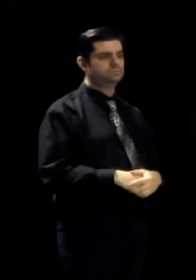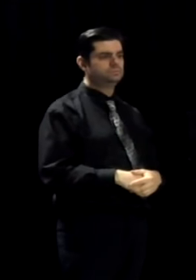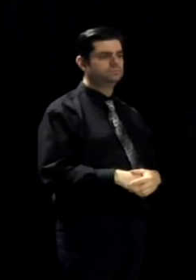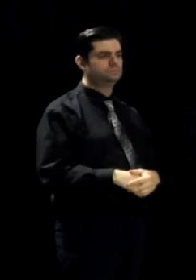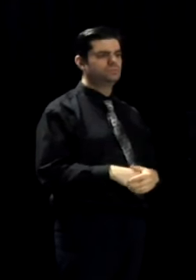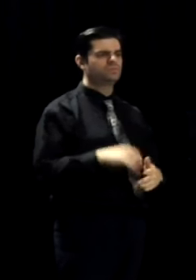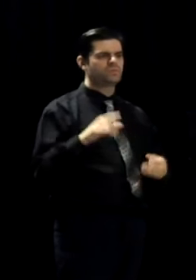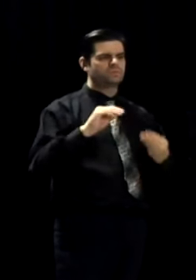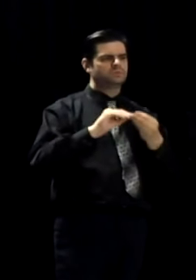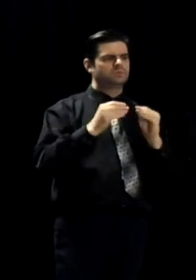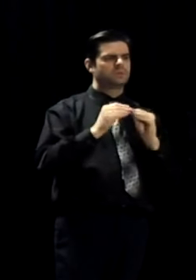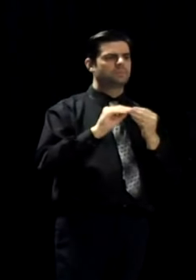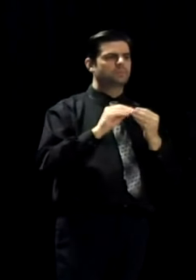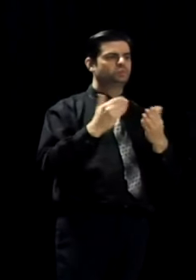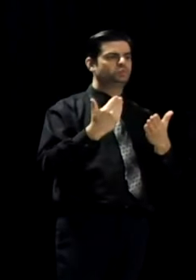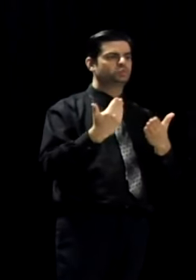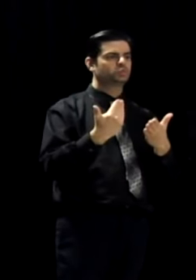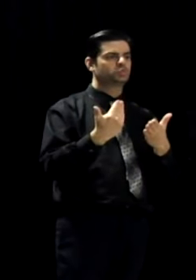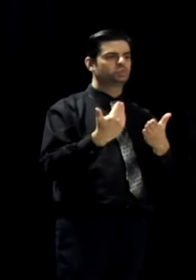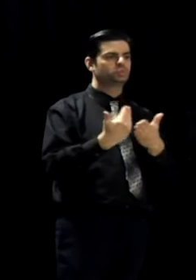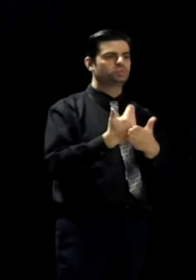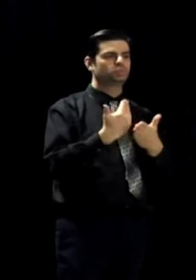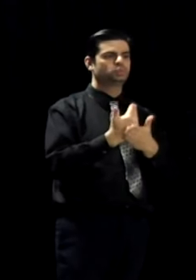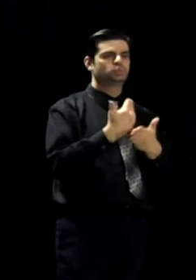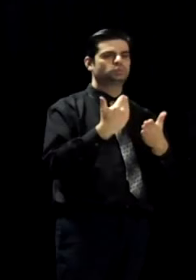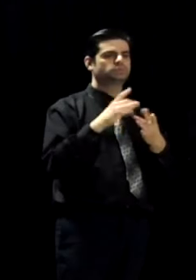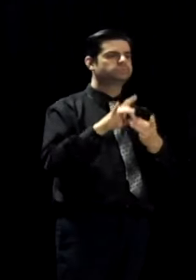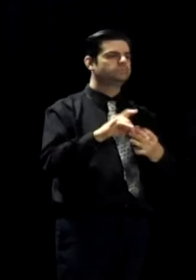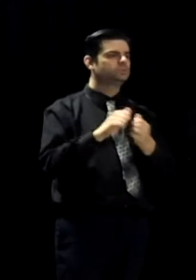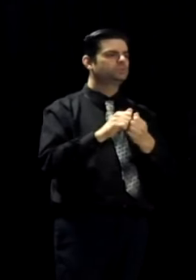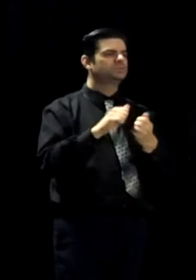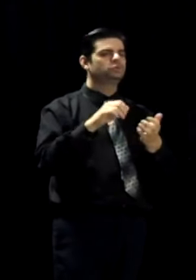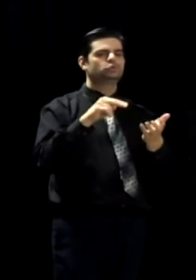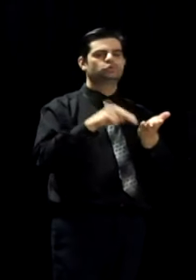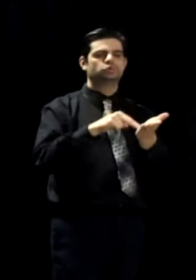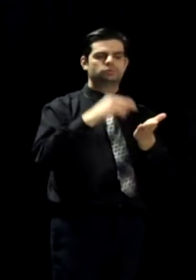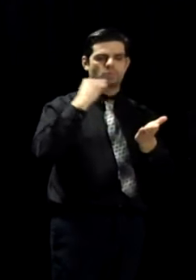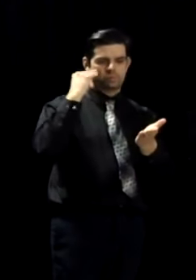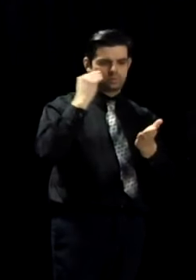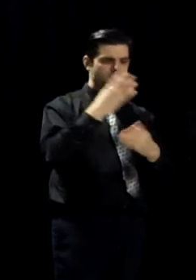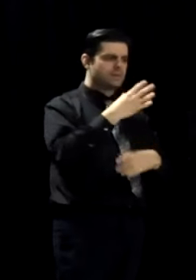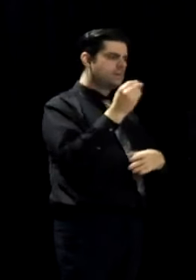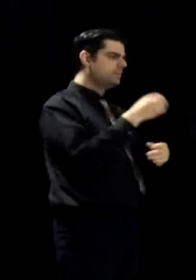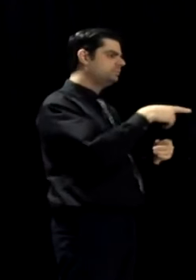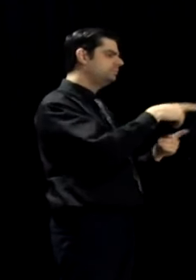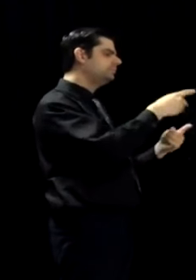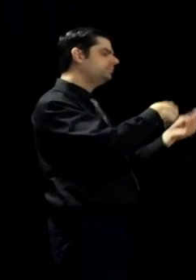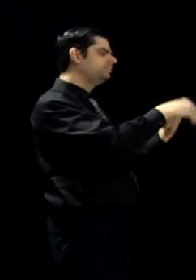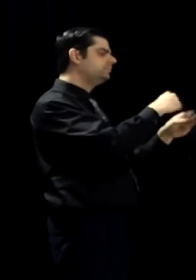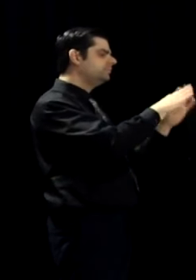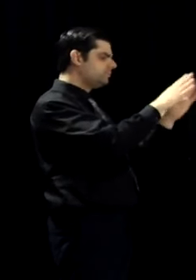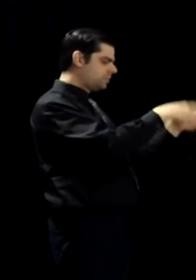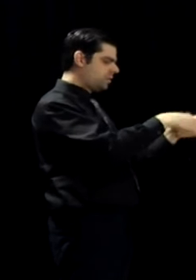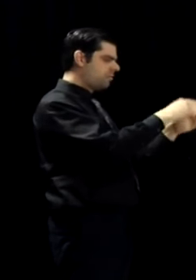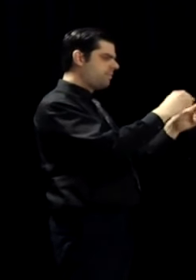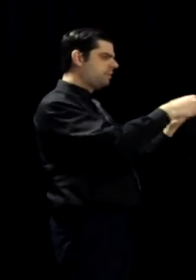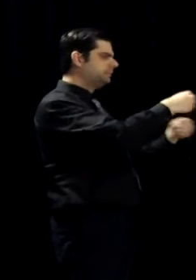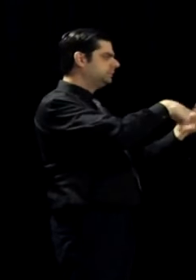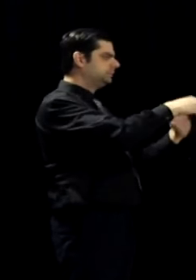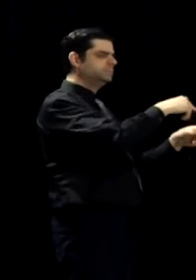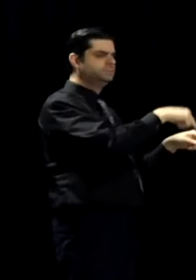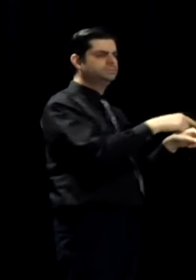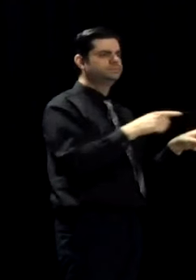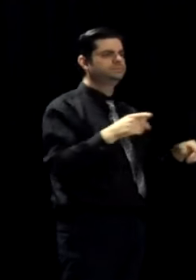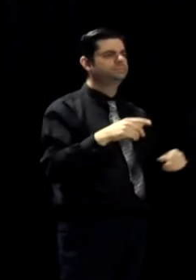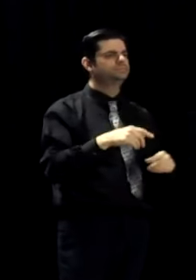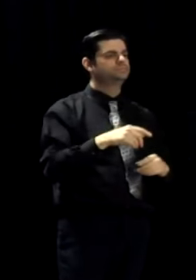those again? 53 new cases. 19 of them are related to either assisted living facilities or